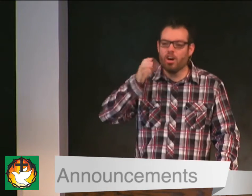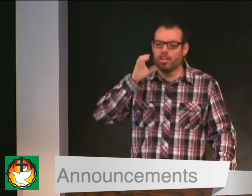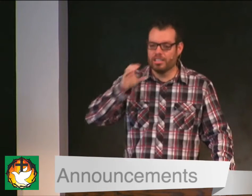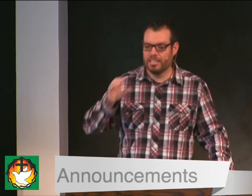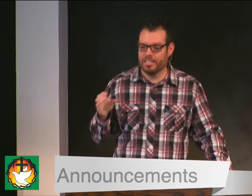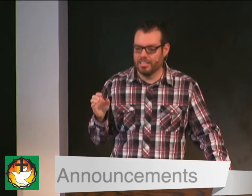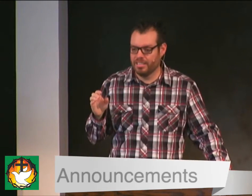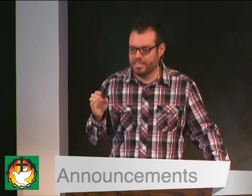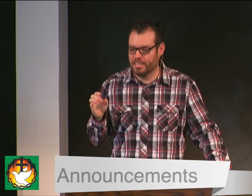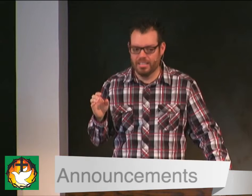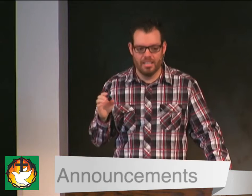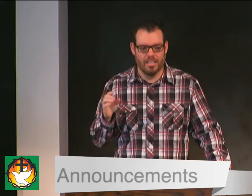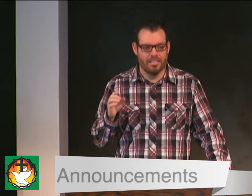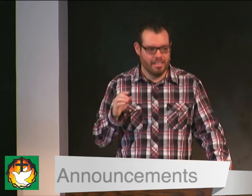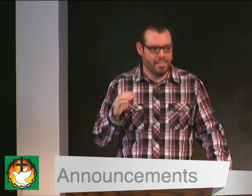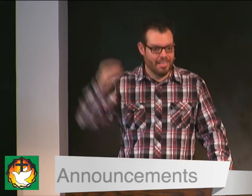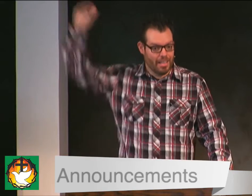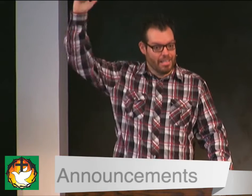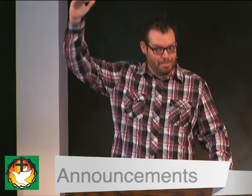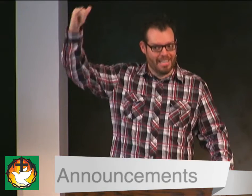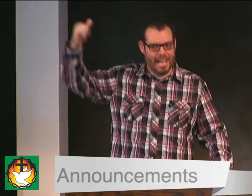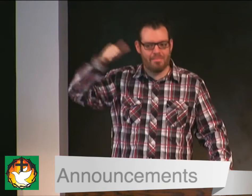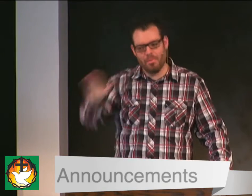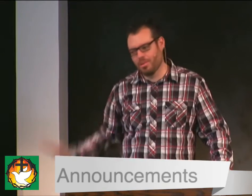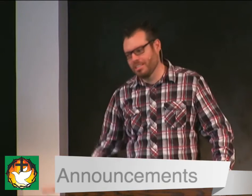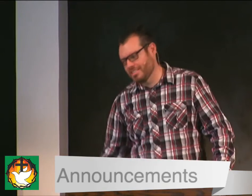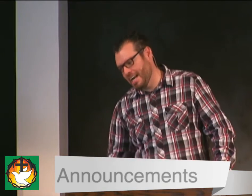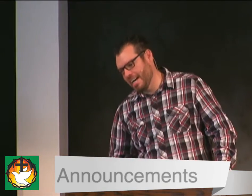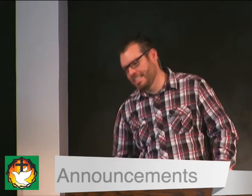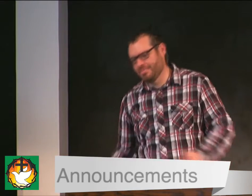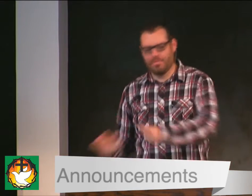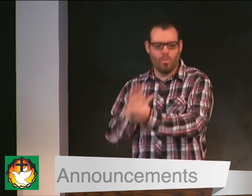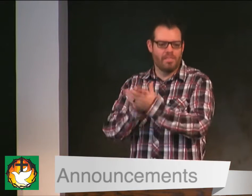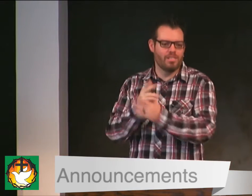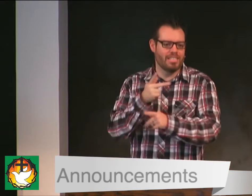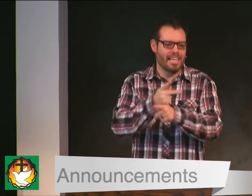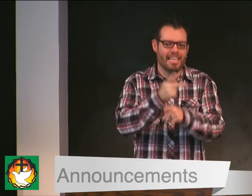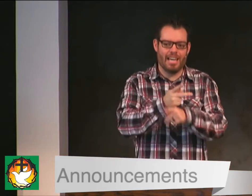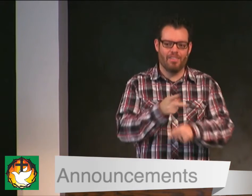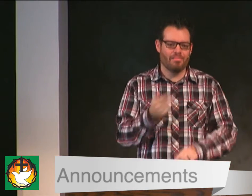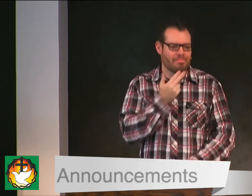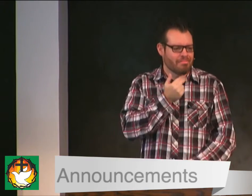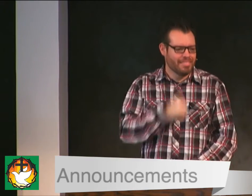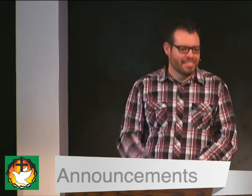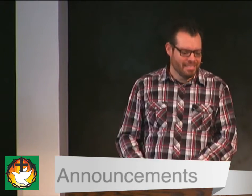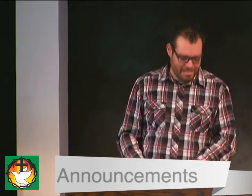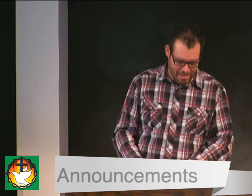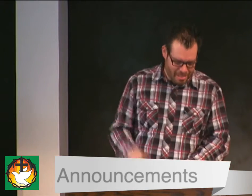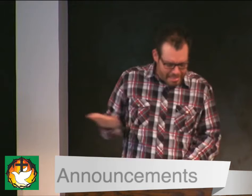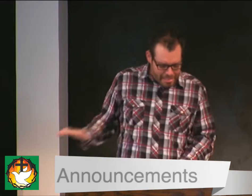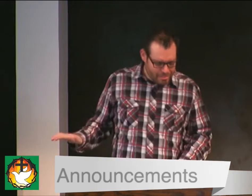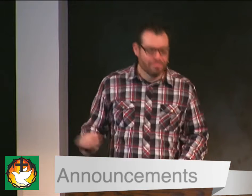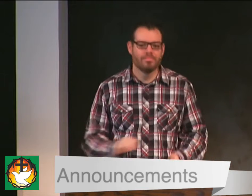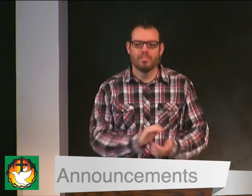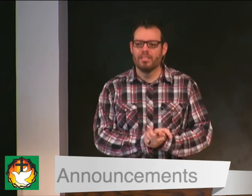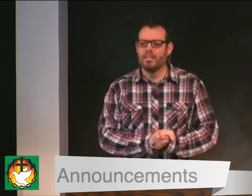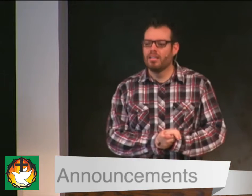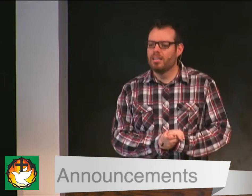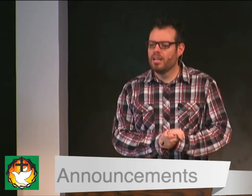Leslie and Carter. They're this big now. I remember when they were little tiny. My wife used to take care of them. They're like